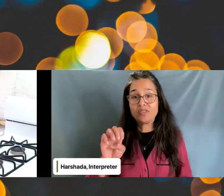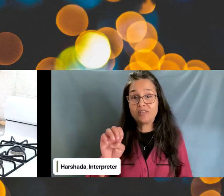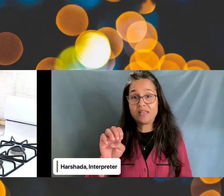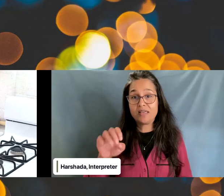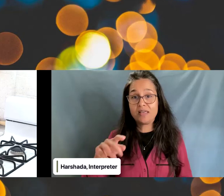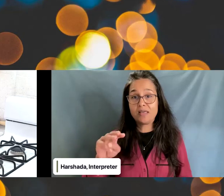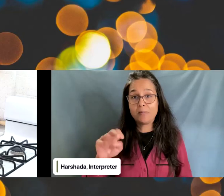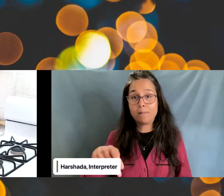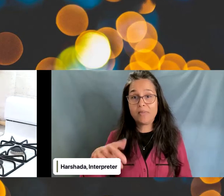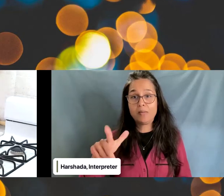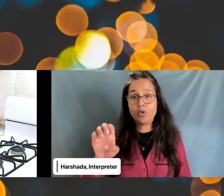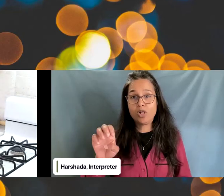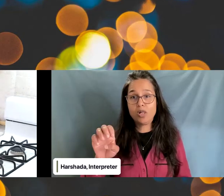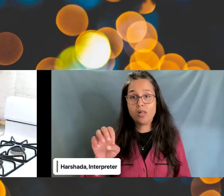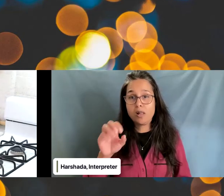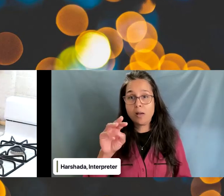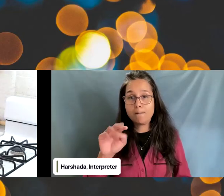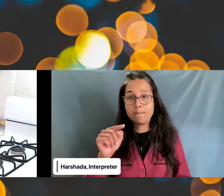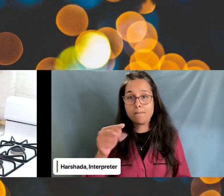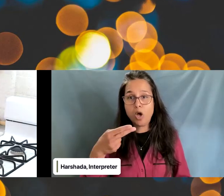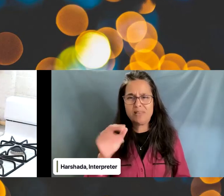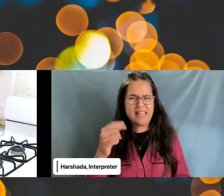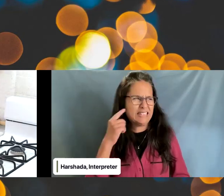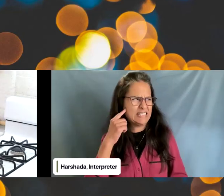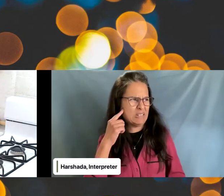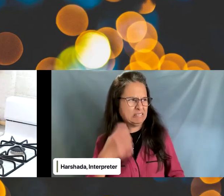it's just try it, Mom.